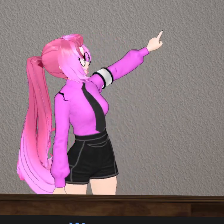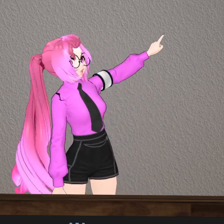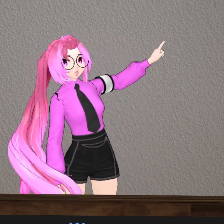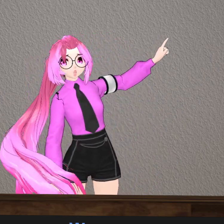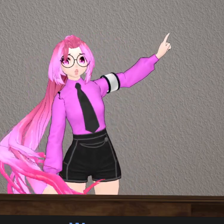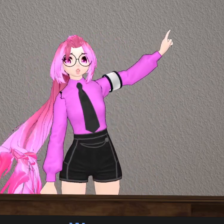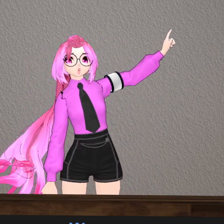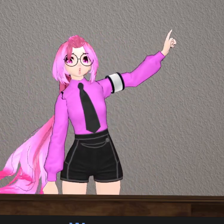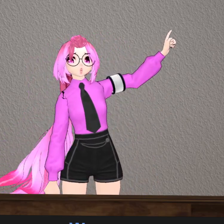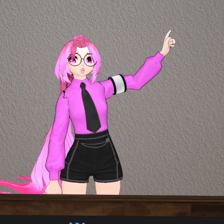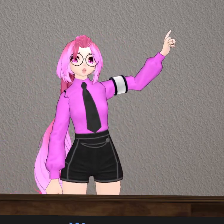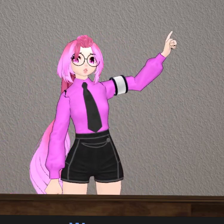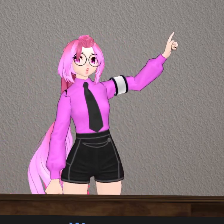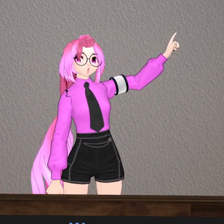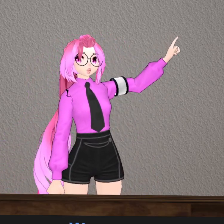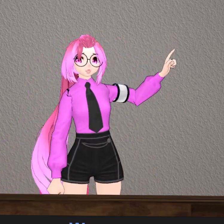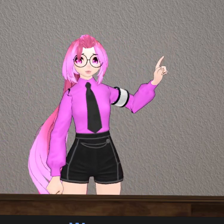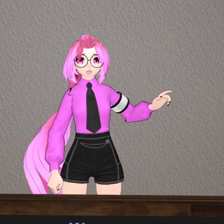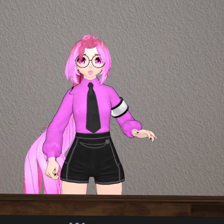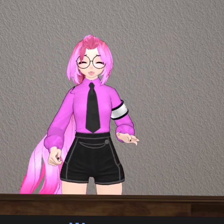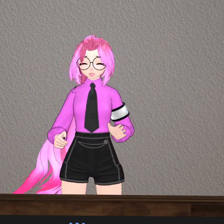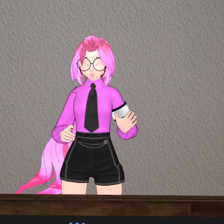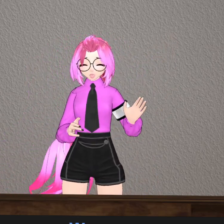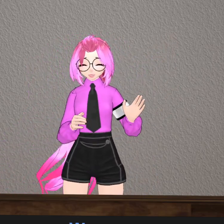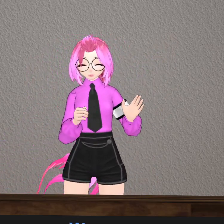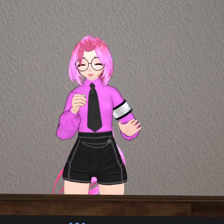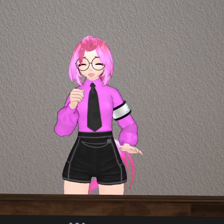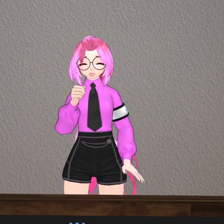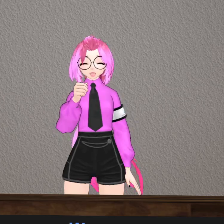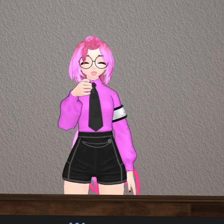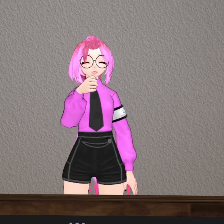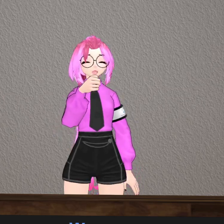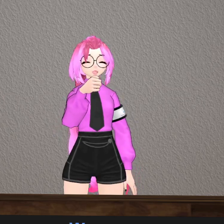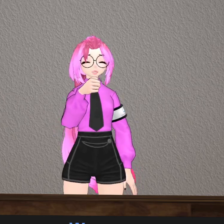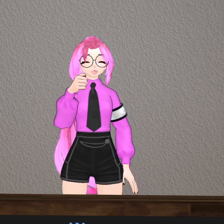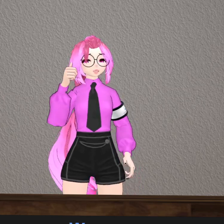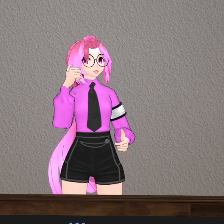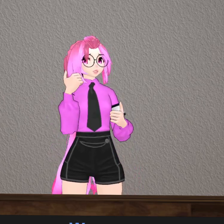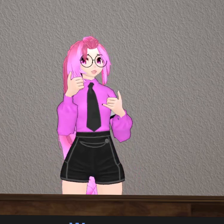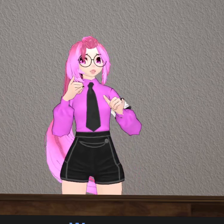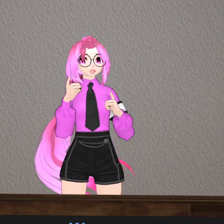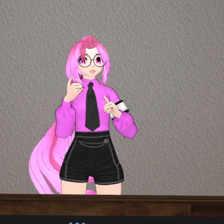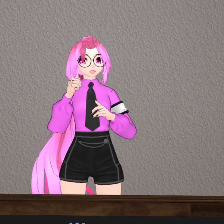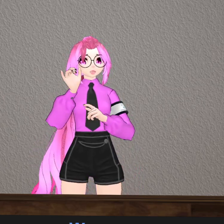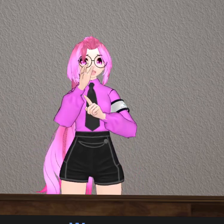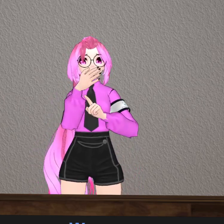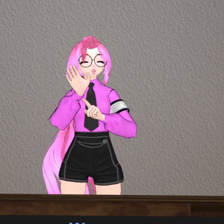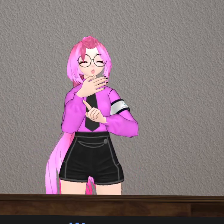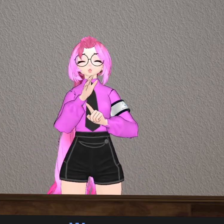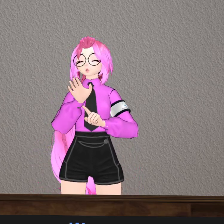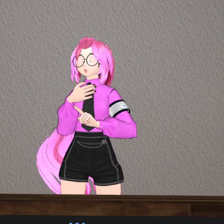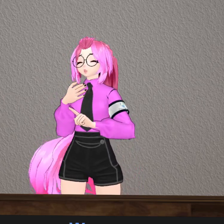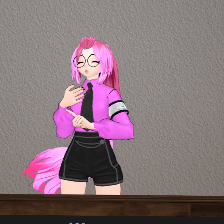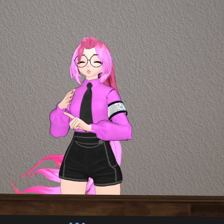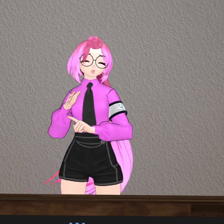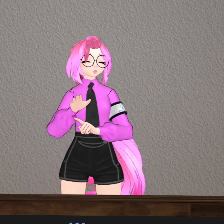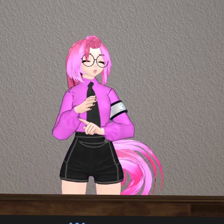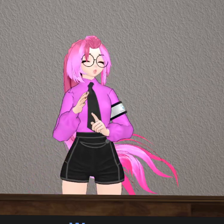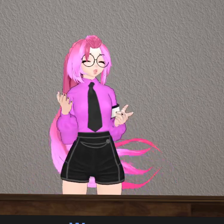One, or also win. I win or I won. You're gonna have you guys ever played Captured the Flag? What are you